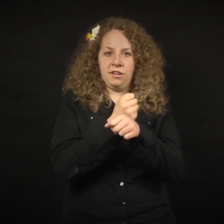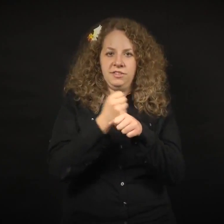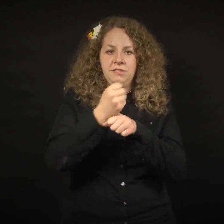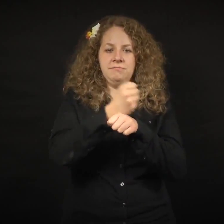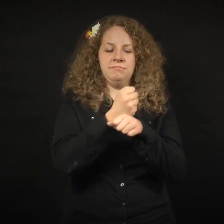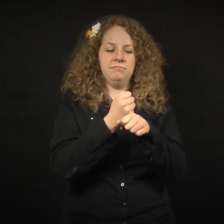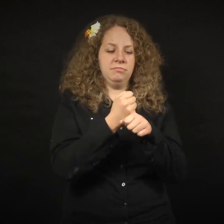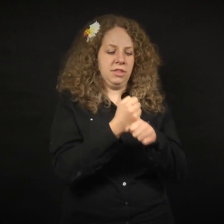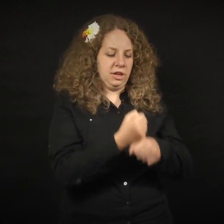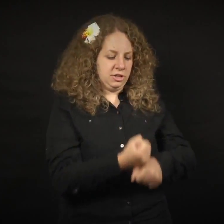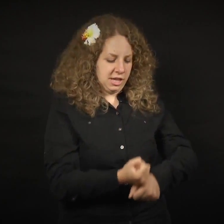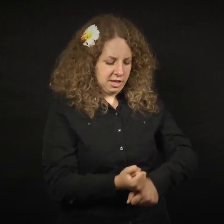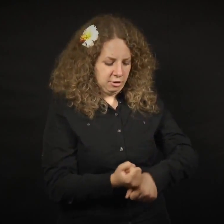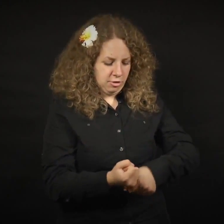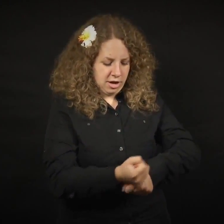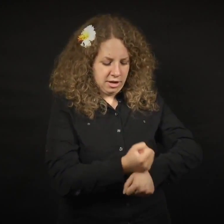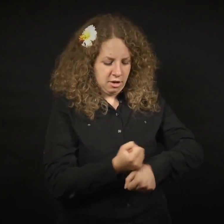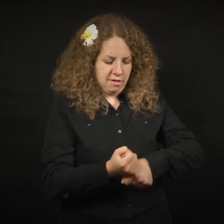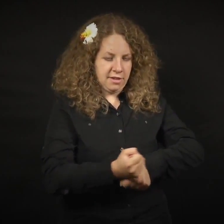Coffee, like you're taking and grinding coffee.